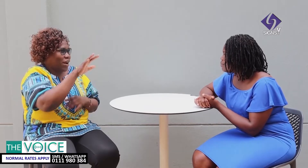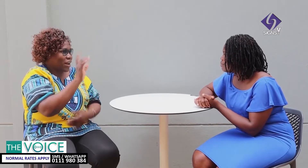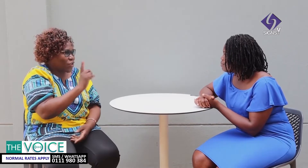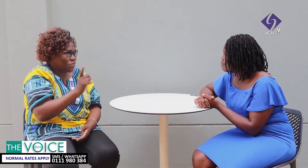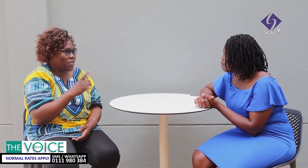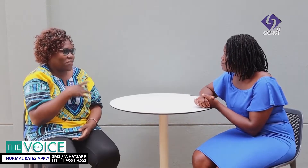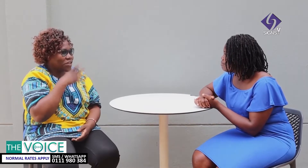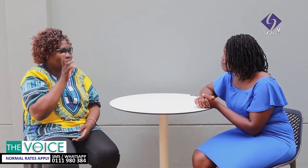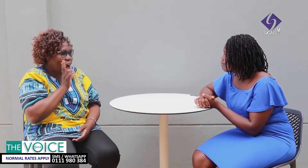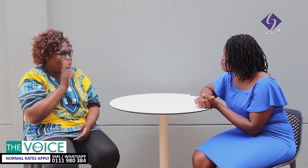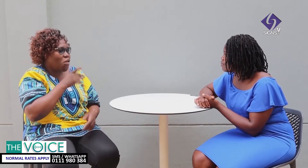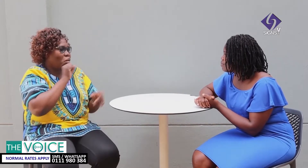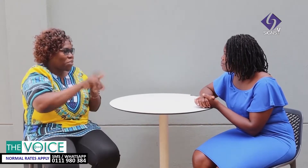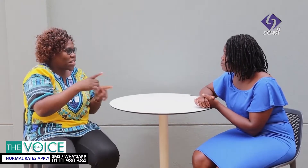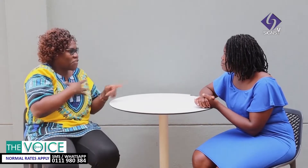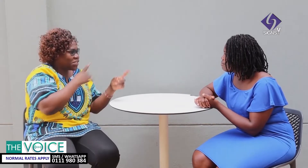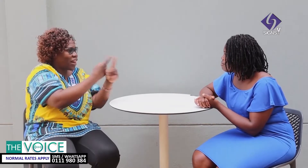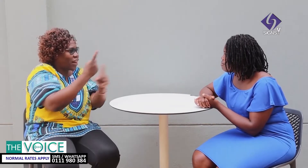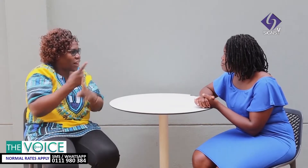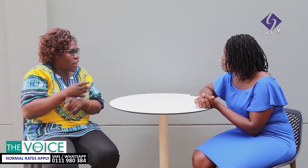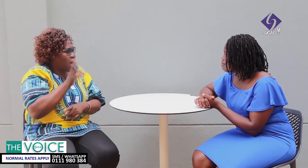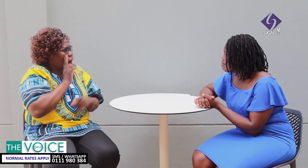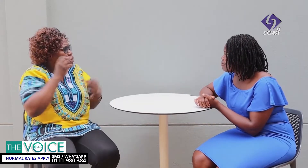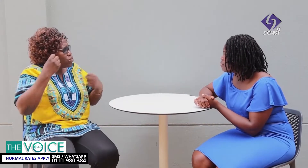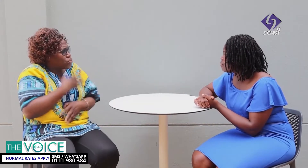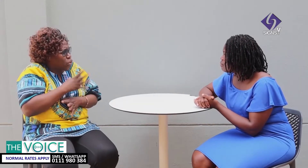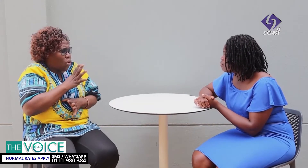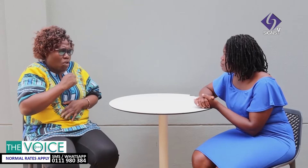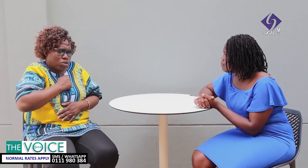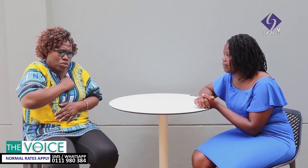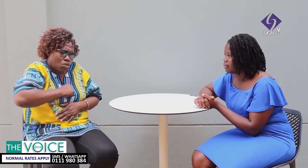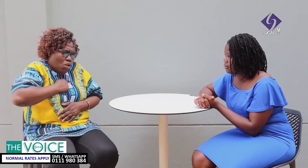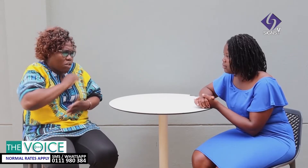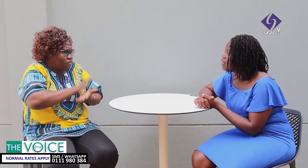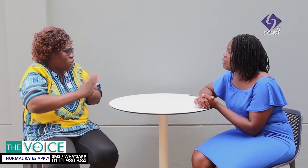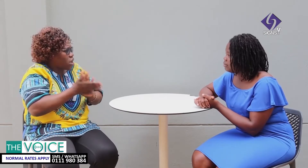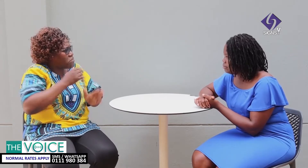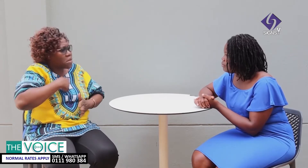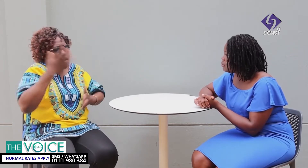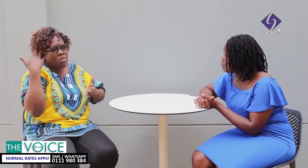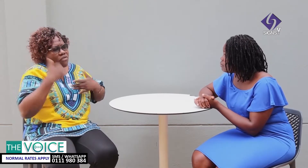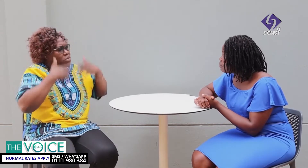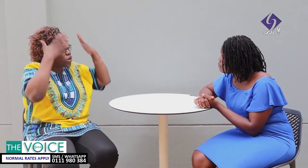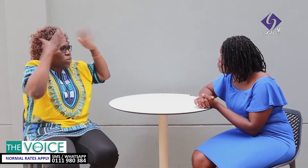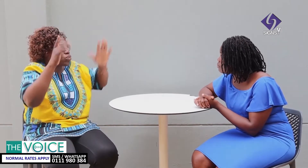had challenges when I escaped to Mombasa, and some of them even respected my decision. I would